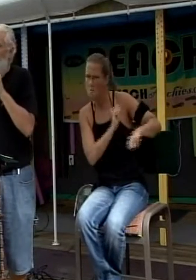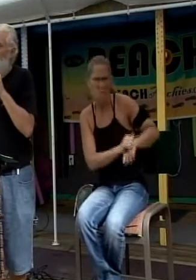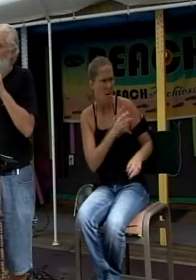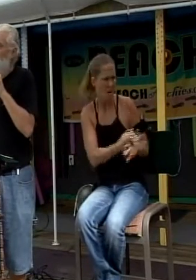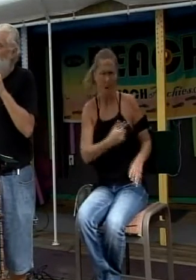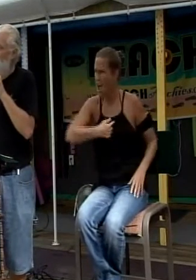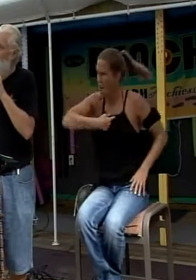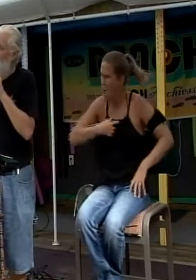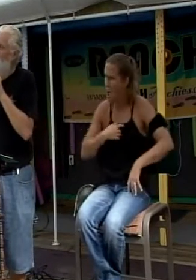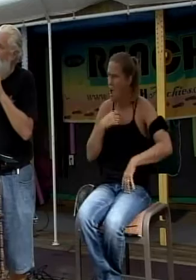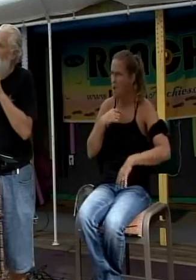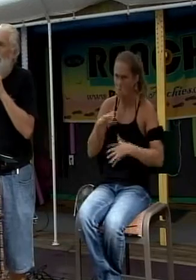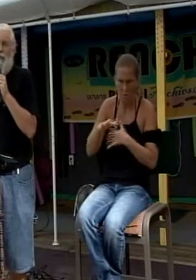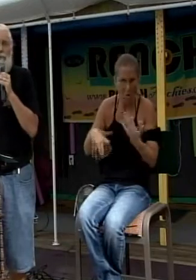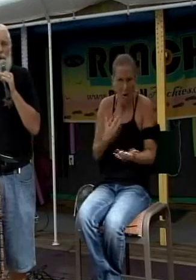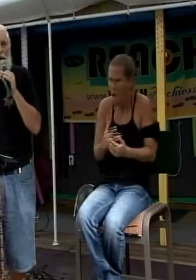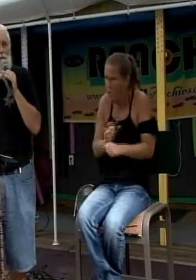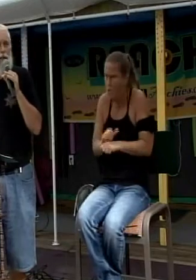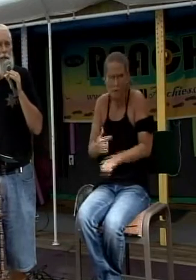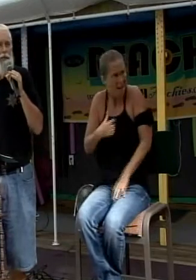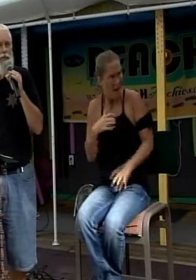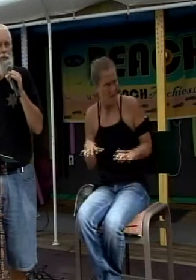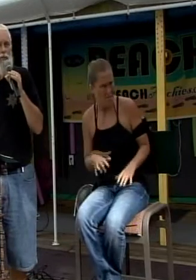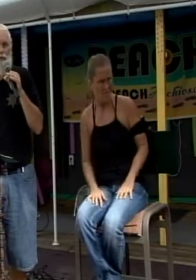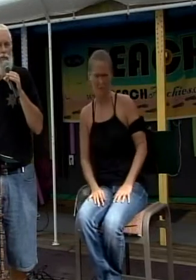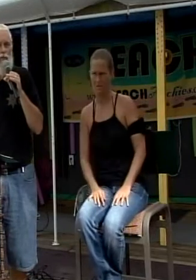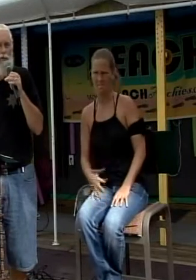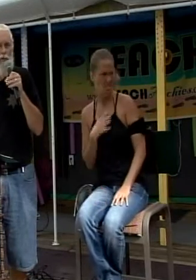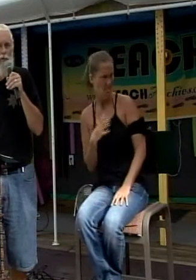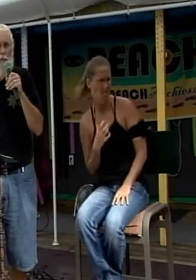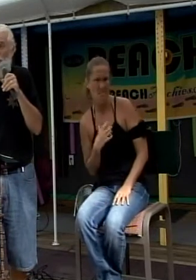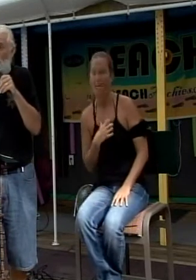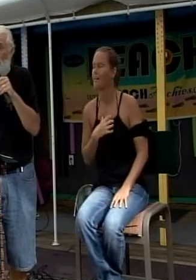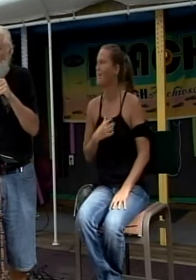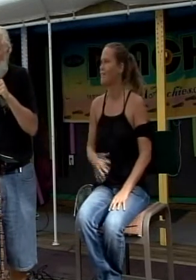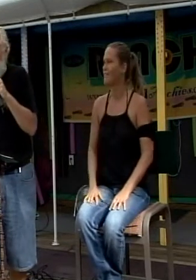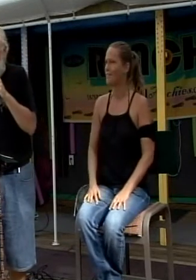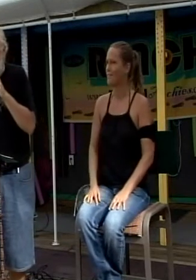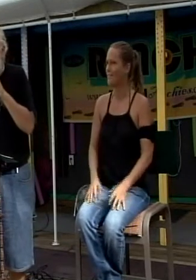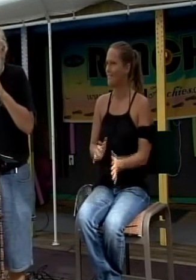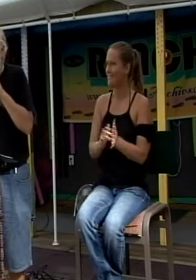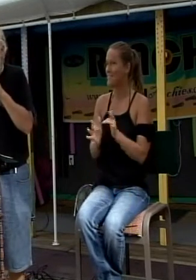And you know the Bible says if you keep on backbiting each other, you'll chew each other up, and you